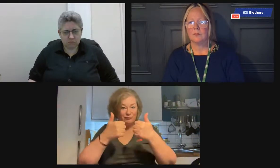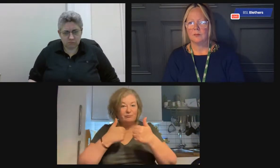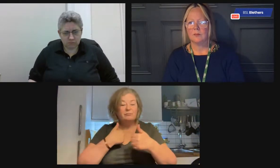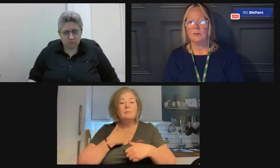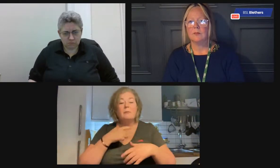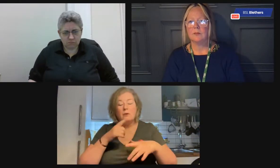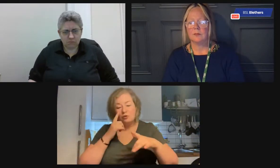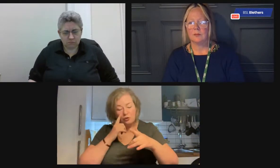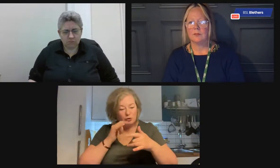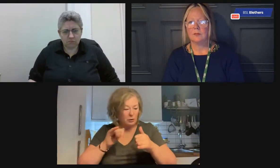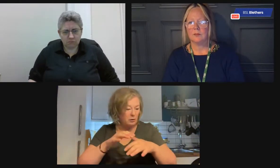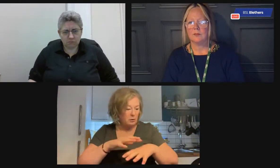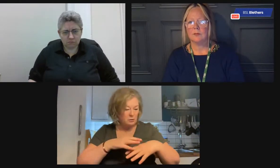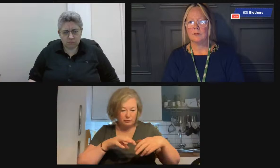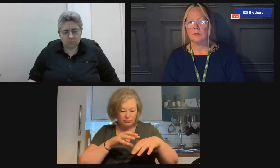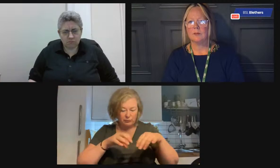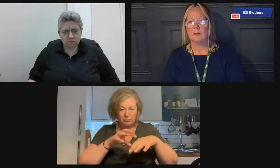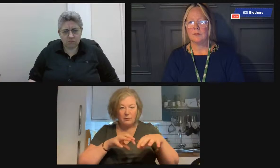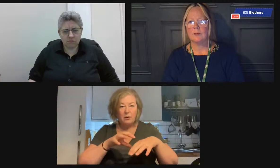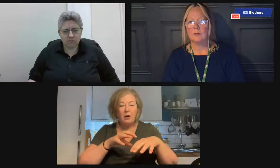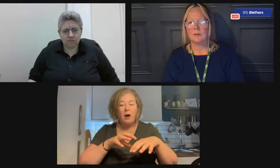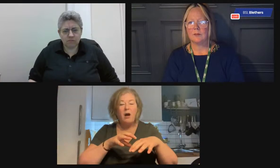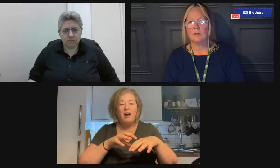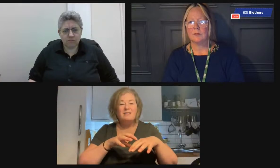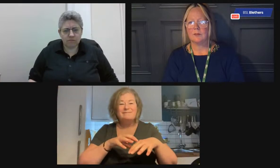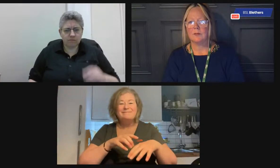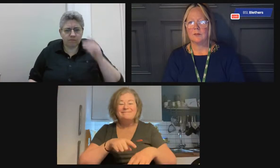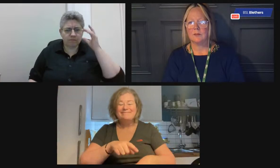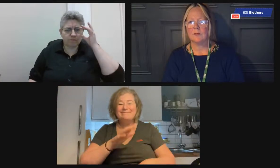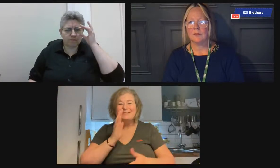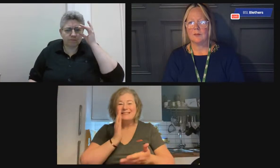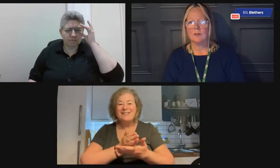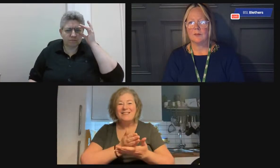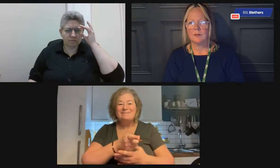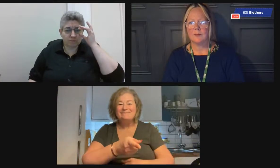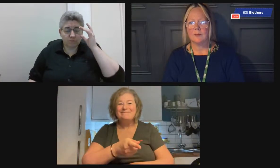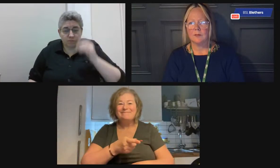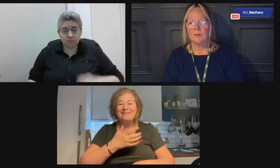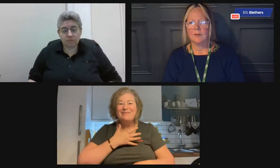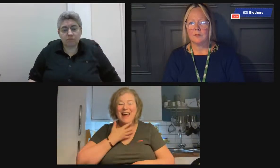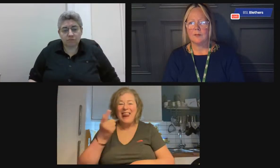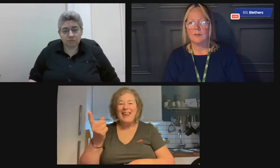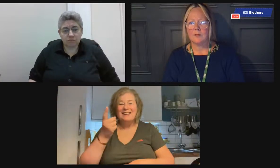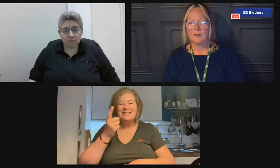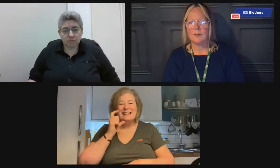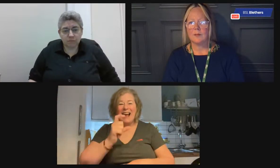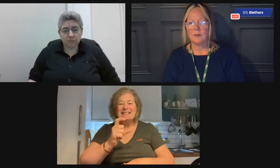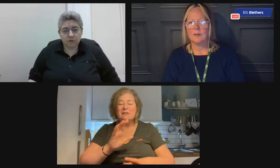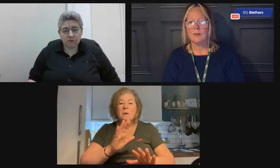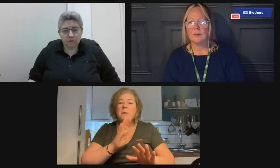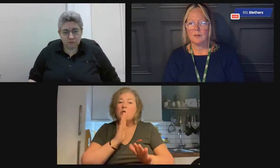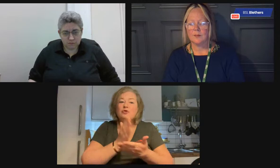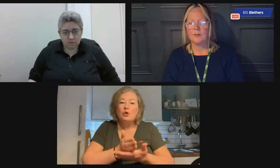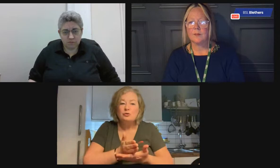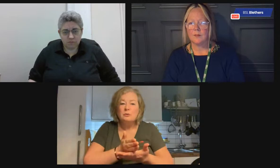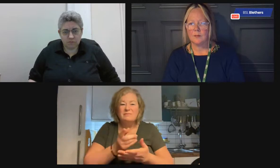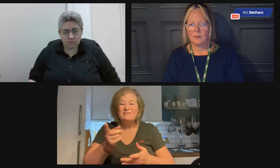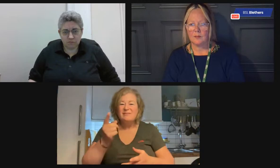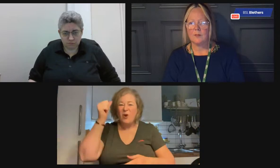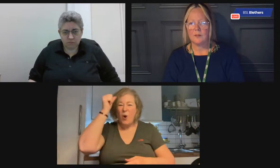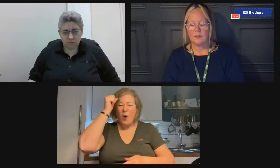nurse because I couldn't get to see the GP. So I thought that's better than nothing. And the nurse had a look and she said,